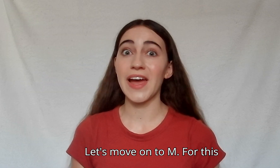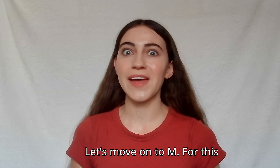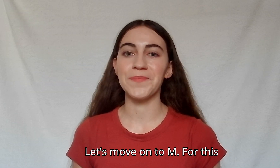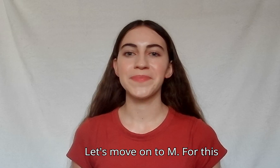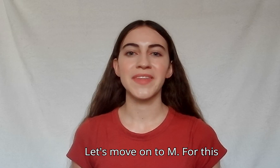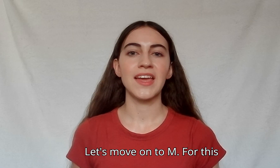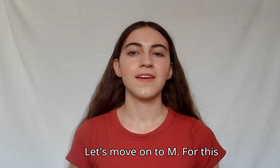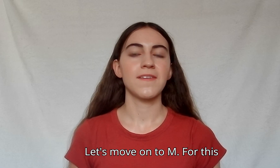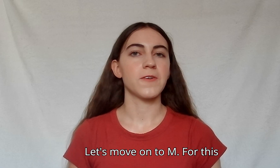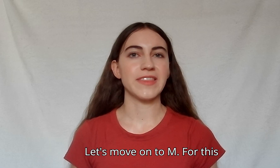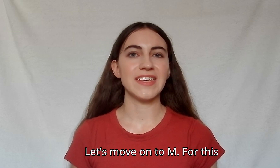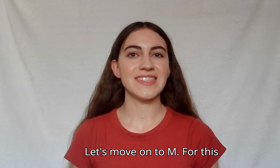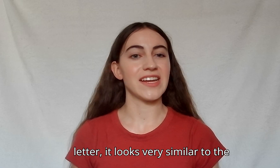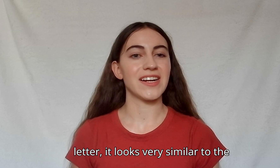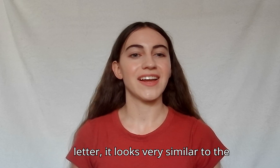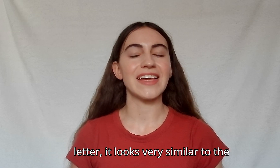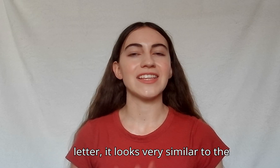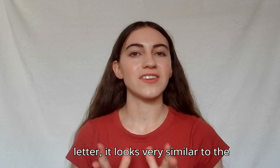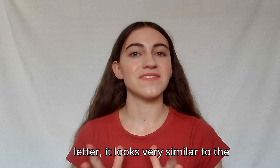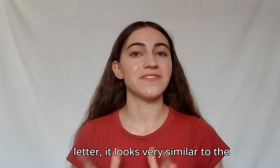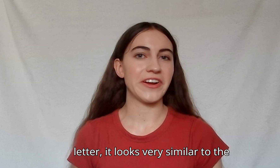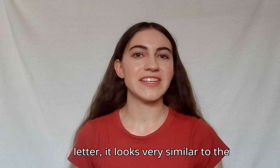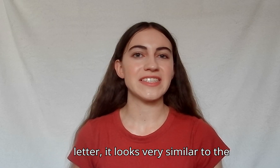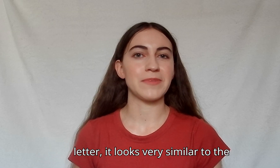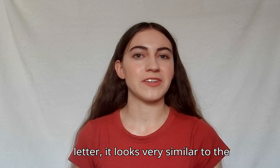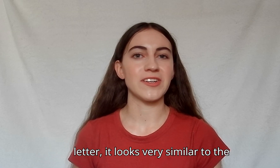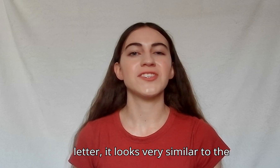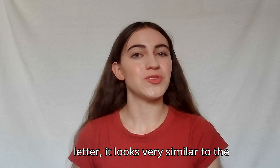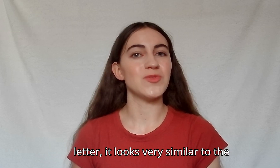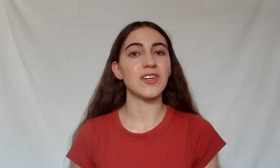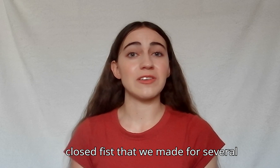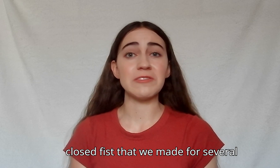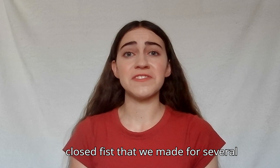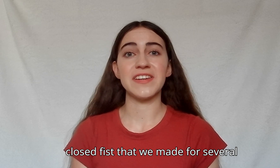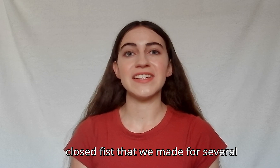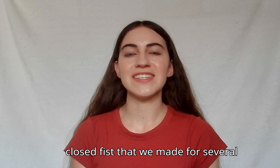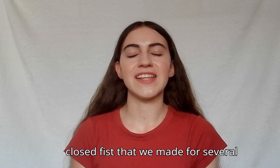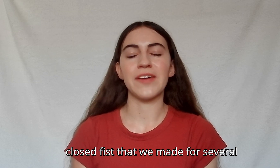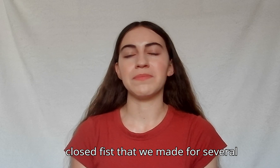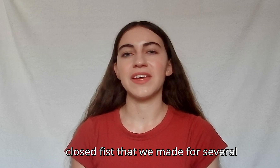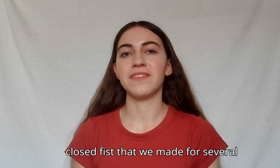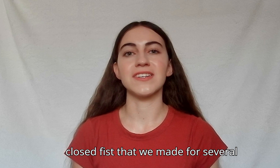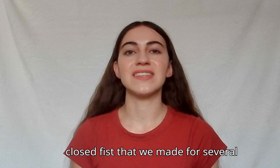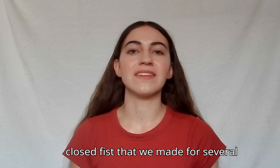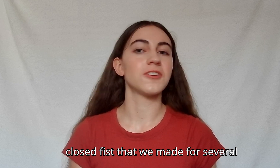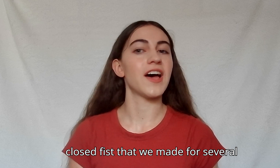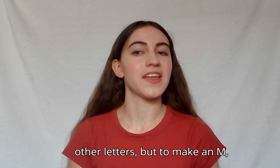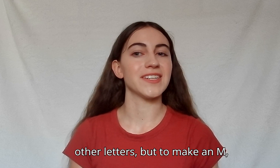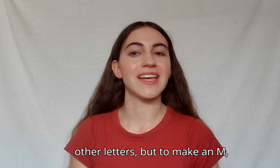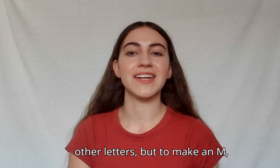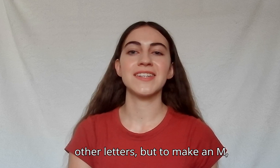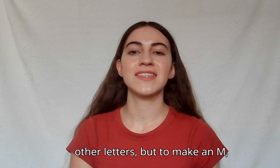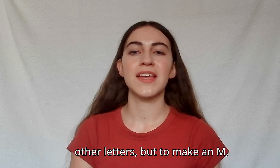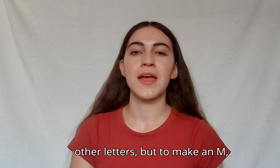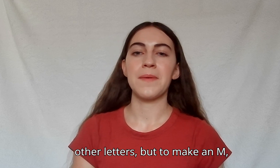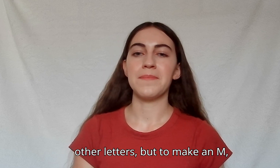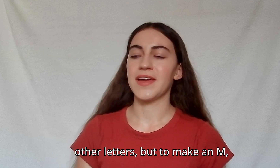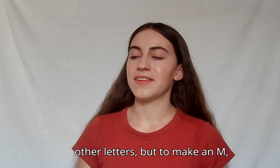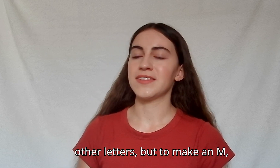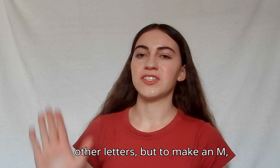M. For this letter, it looks very similar to the closed fist that we made for several other letters, but to